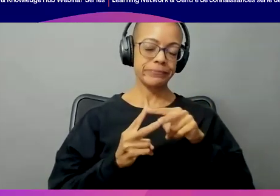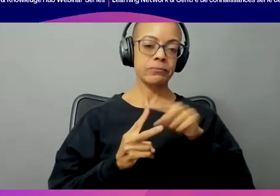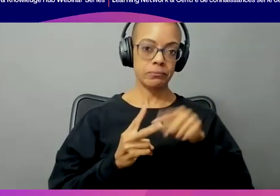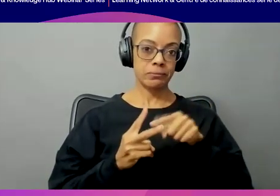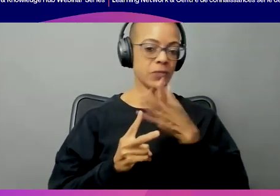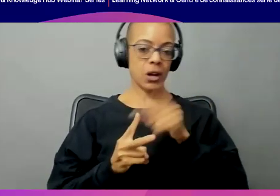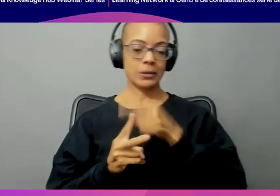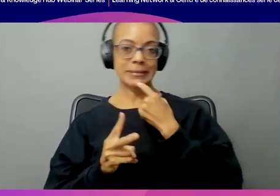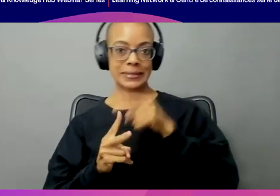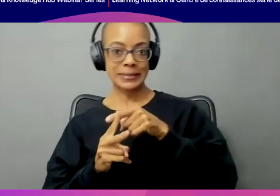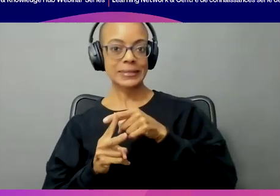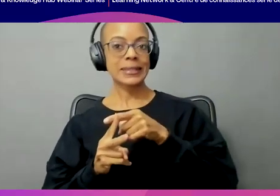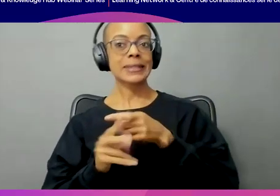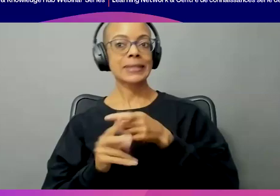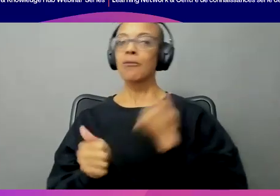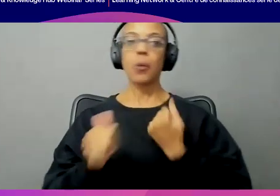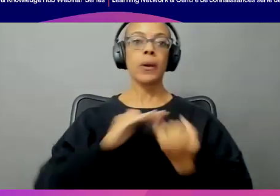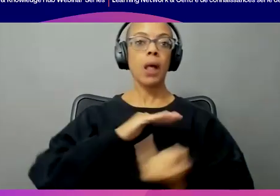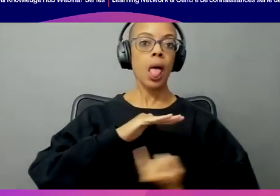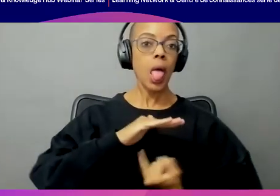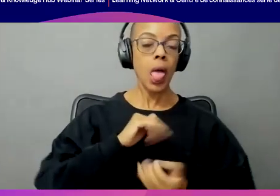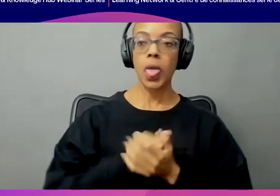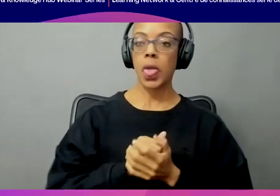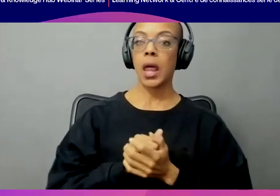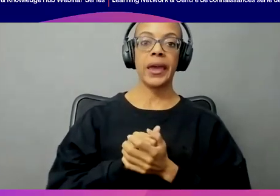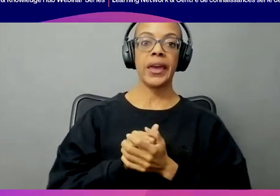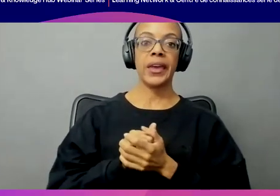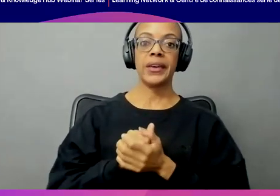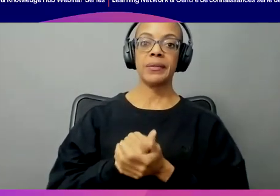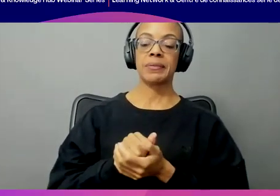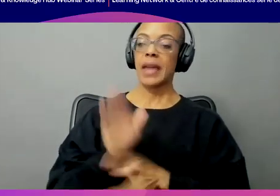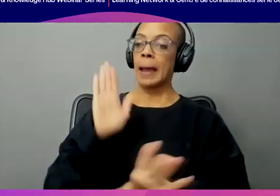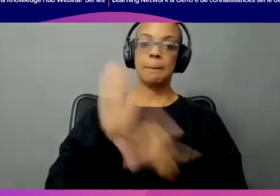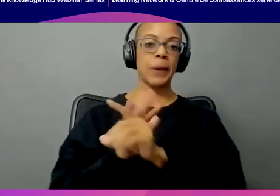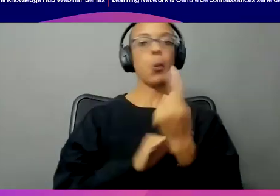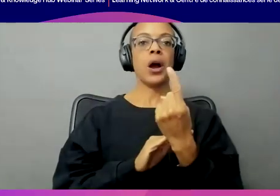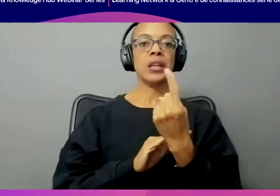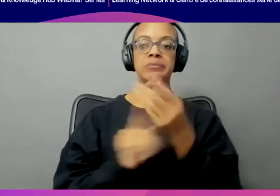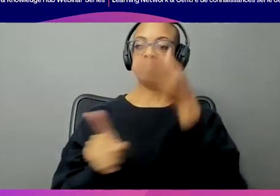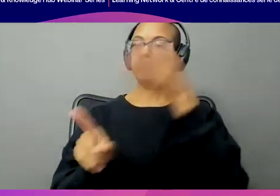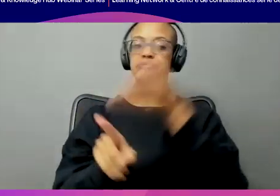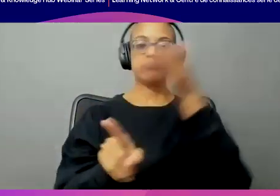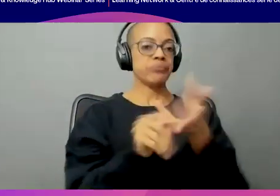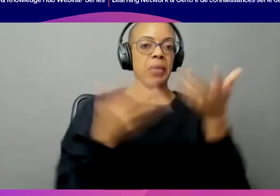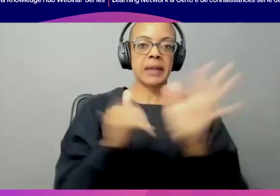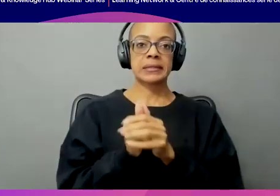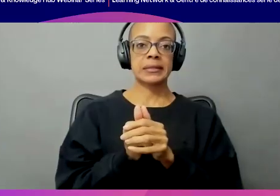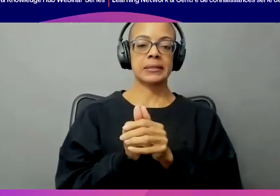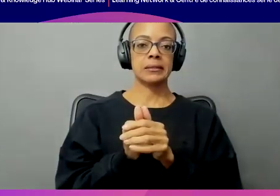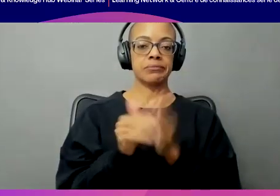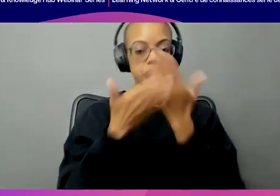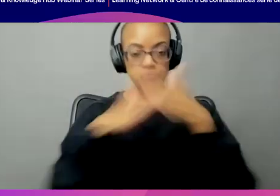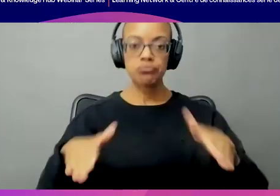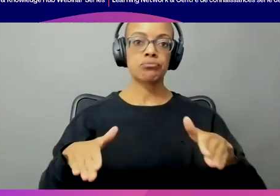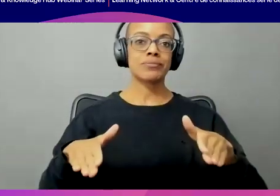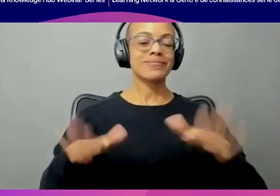avoiding silos, of avoiding either ors, avoiding simplifying everything. The more we're willing to look at the